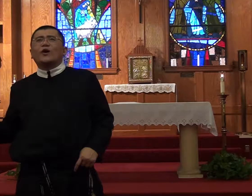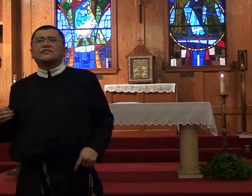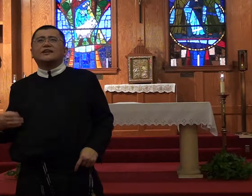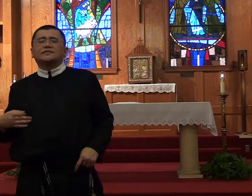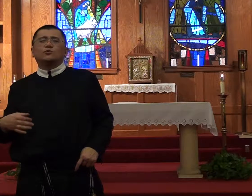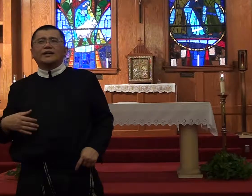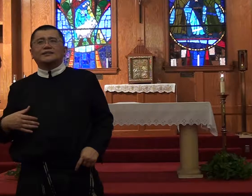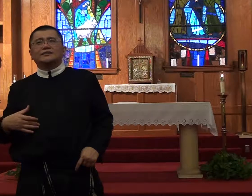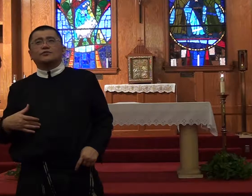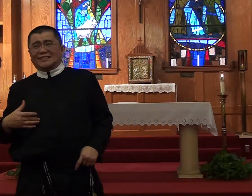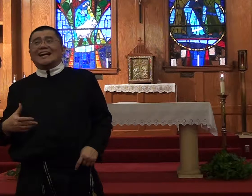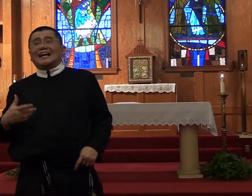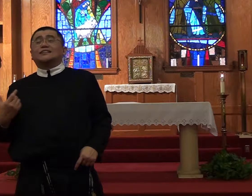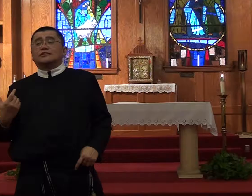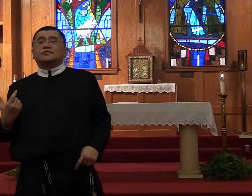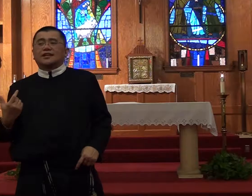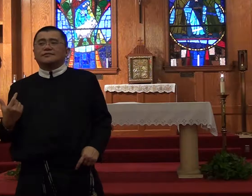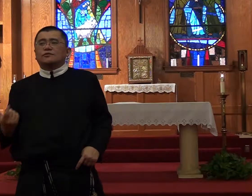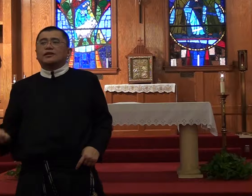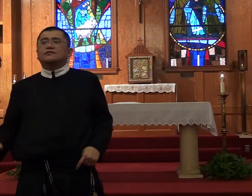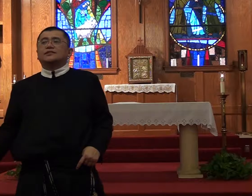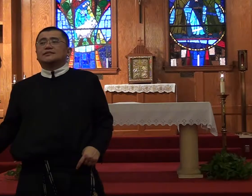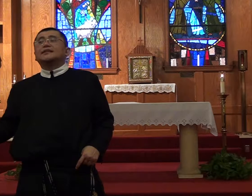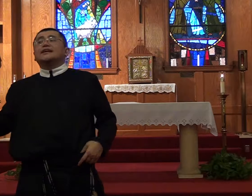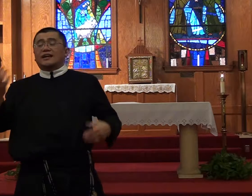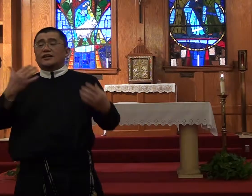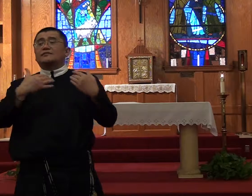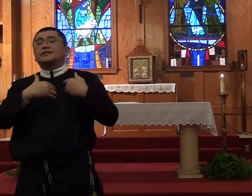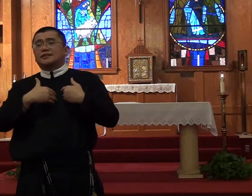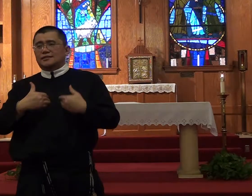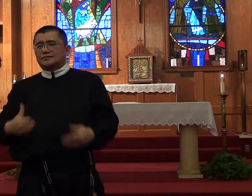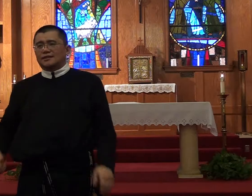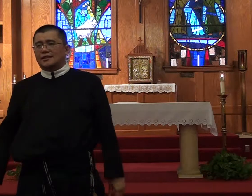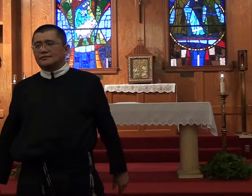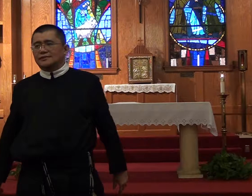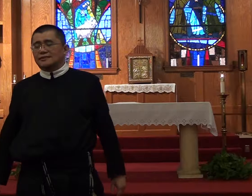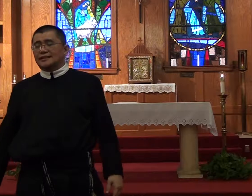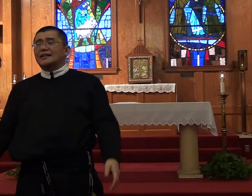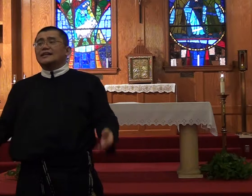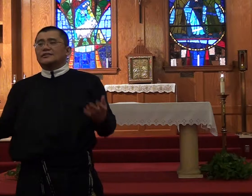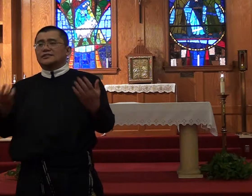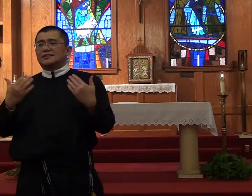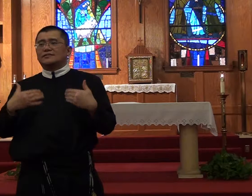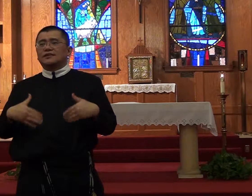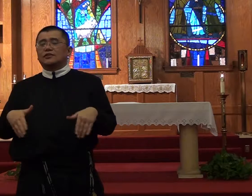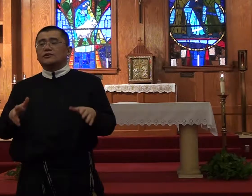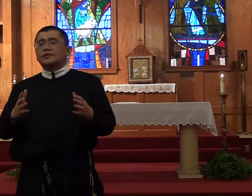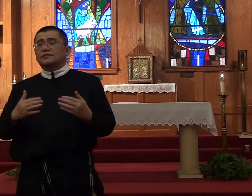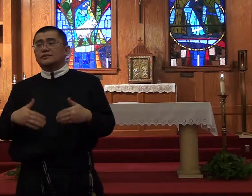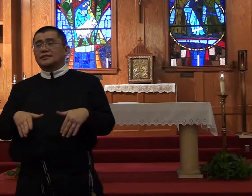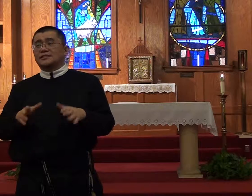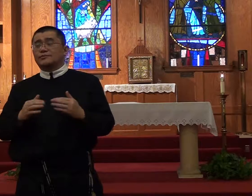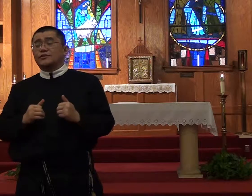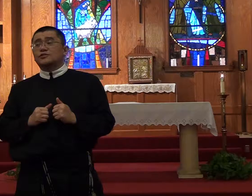Why do we have to wait until we die to go to heaven? Why don't we just have heaven in us right now? Just like receiving the Holy Eucharist in a spiritual